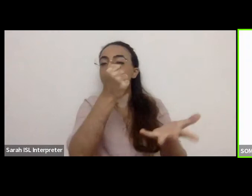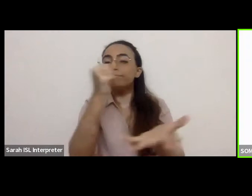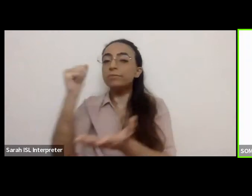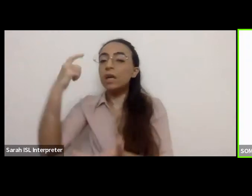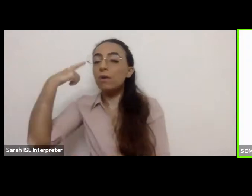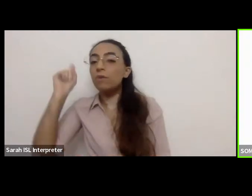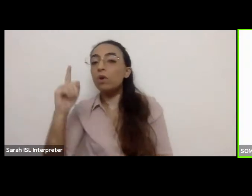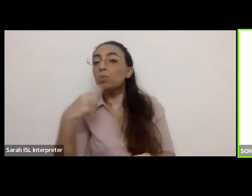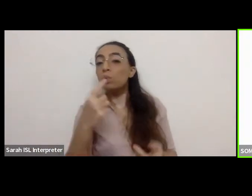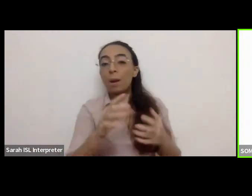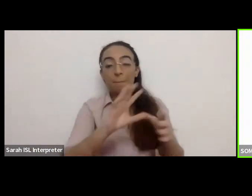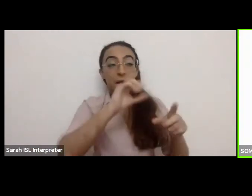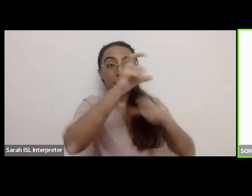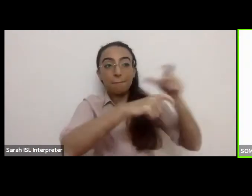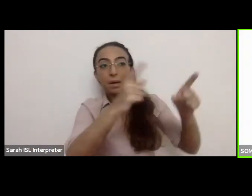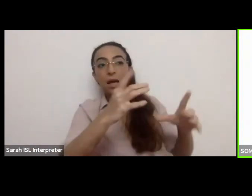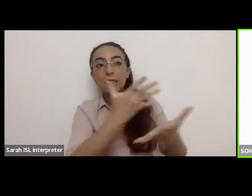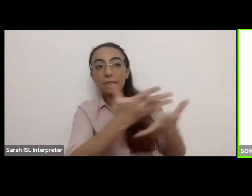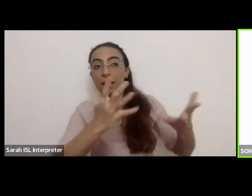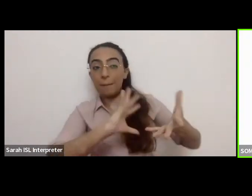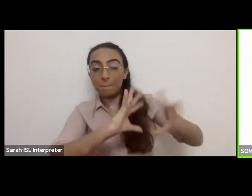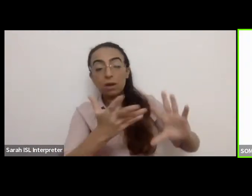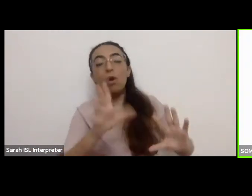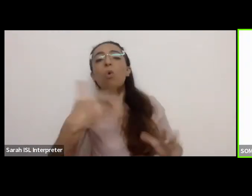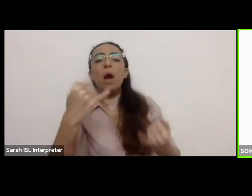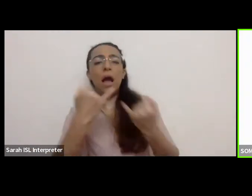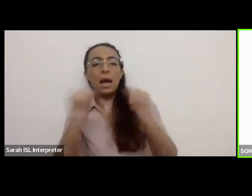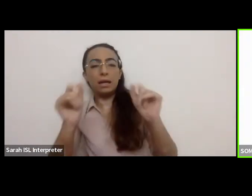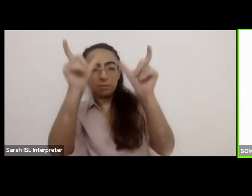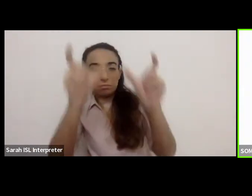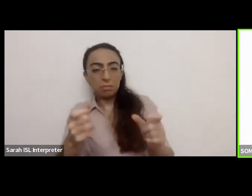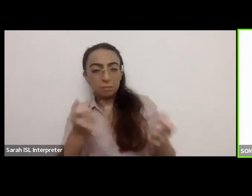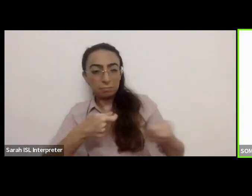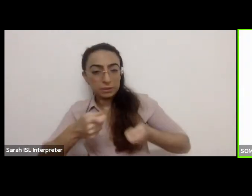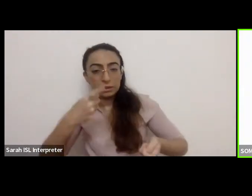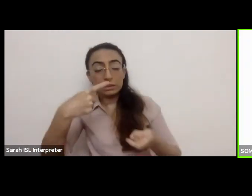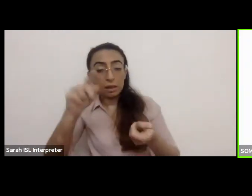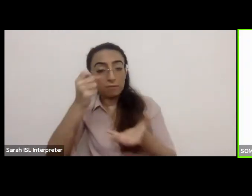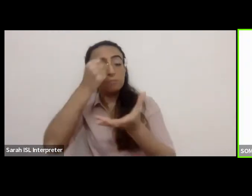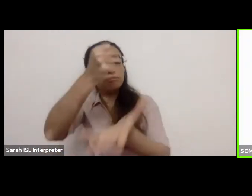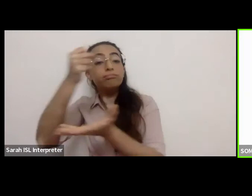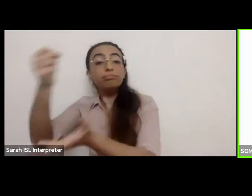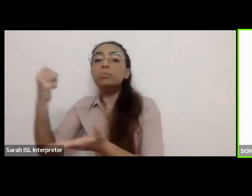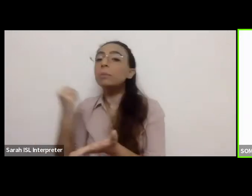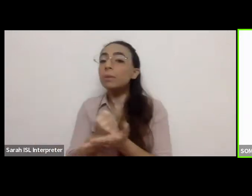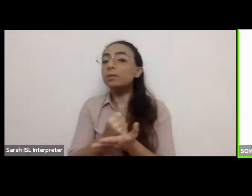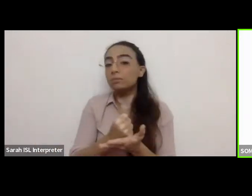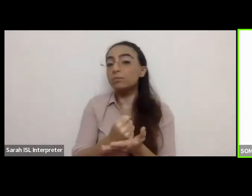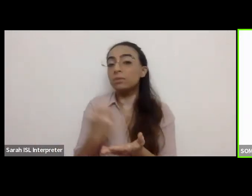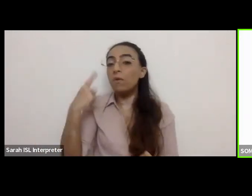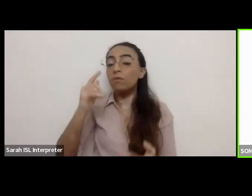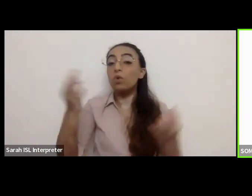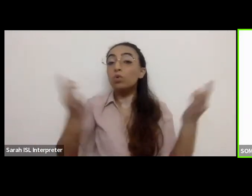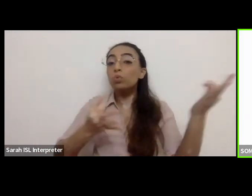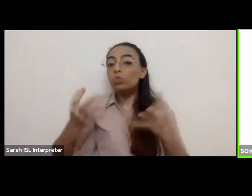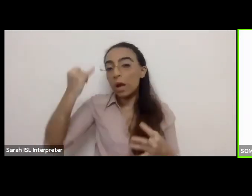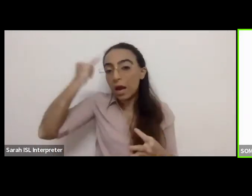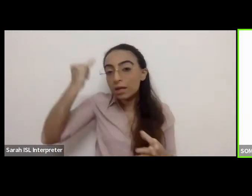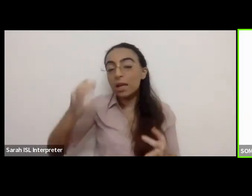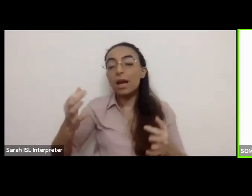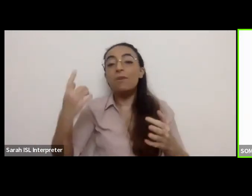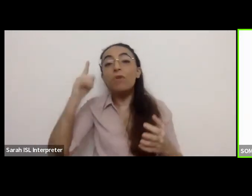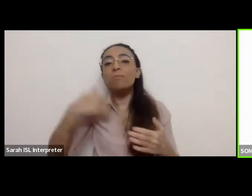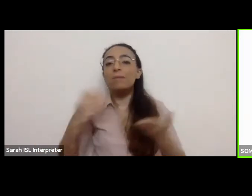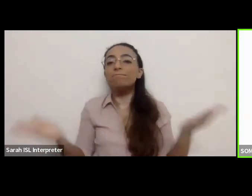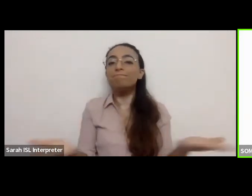producing products, or even entrepreneurs that we saw to be able to motivate them as